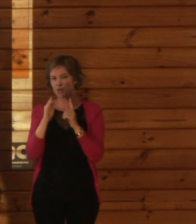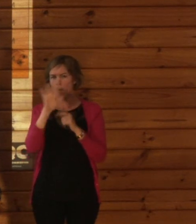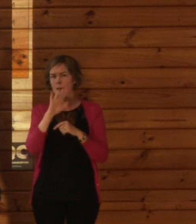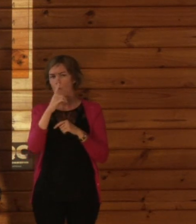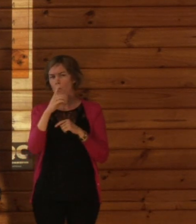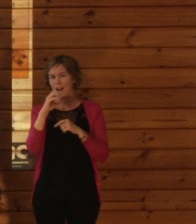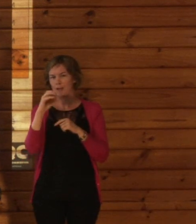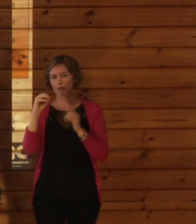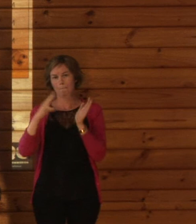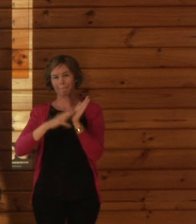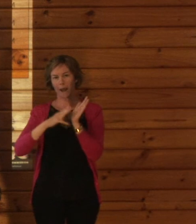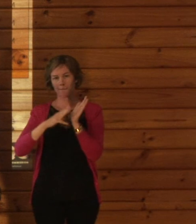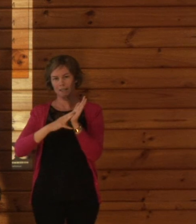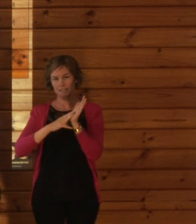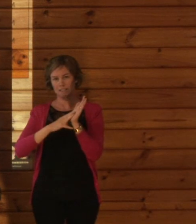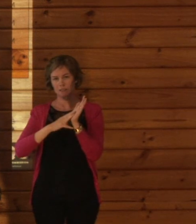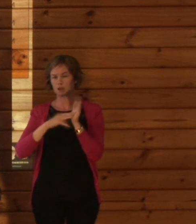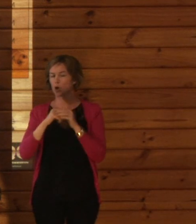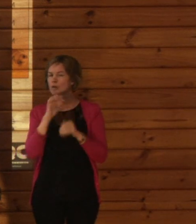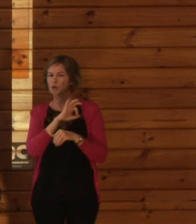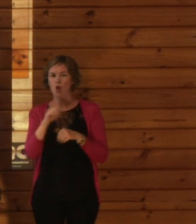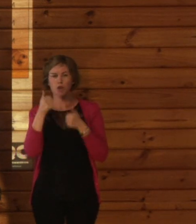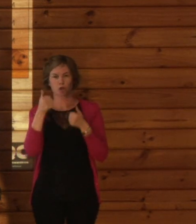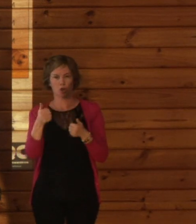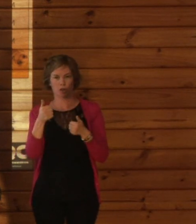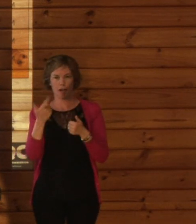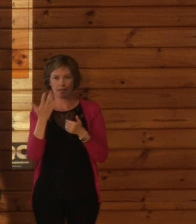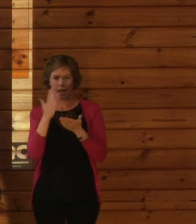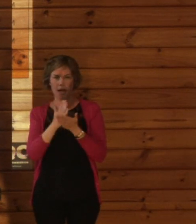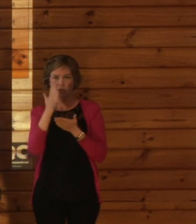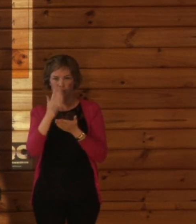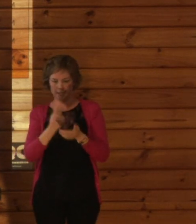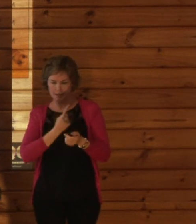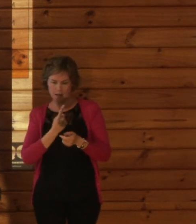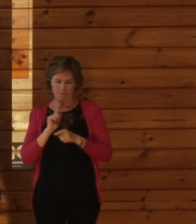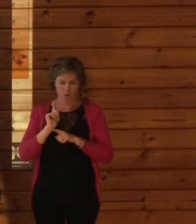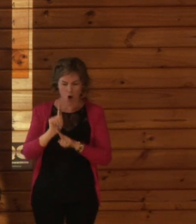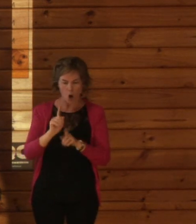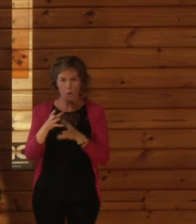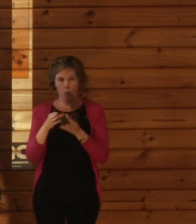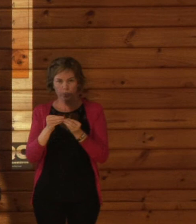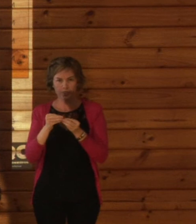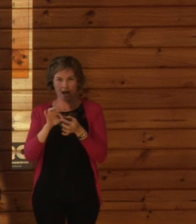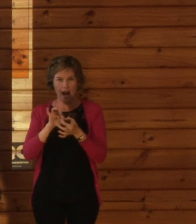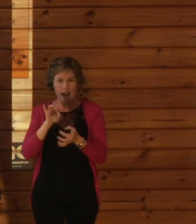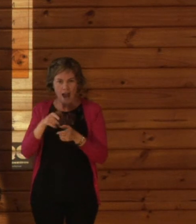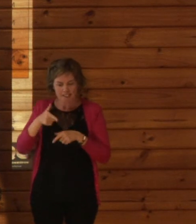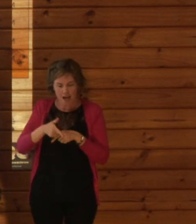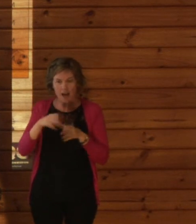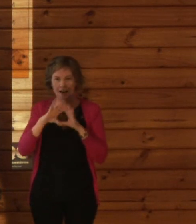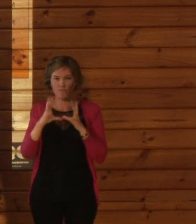with a survey across all of Christchurch, but it's the what's advantages is that you've got thousands of points across every property, so it gives you much better